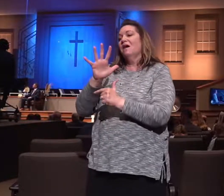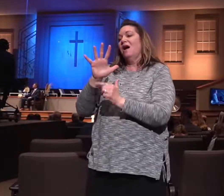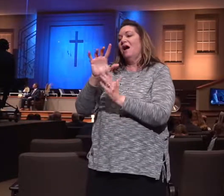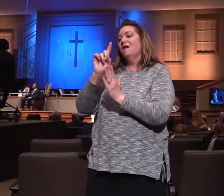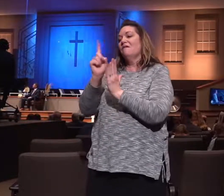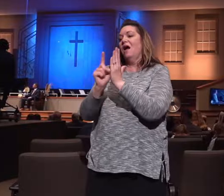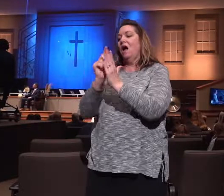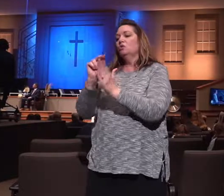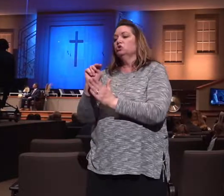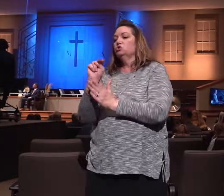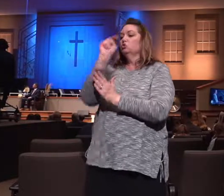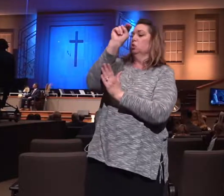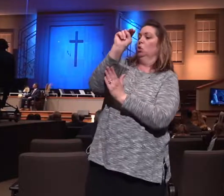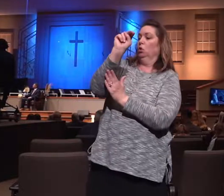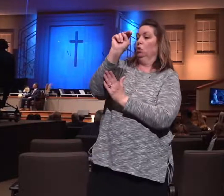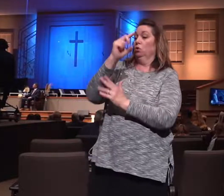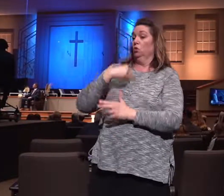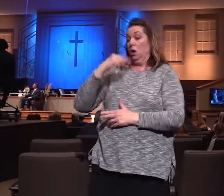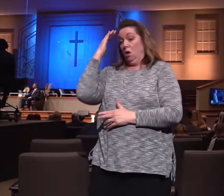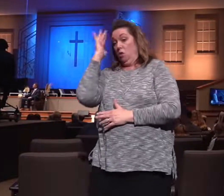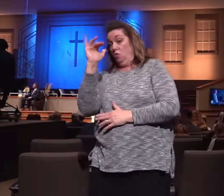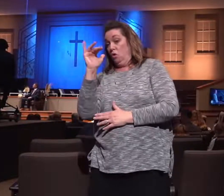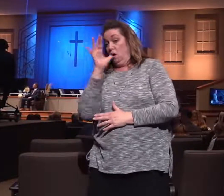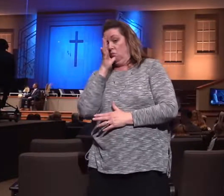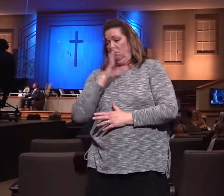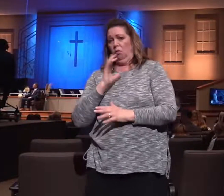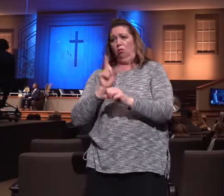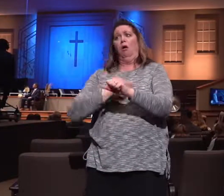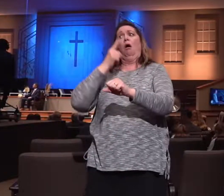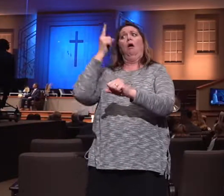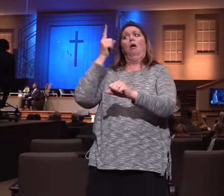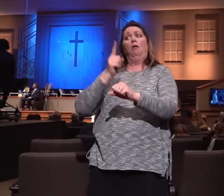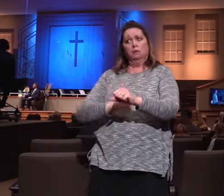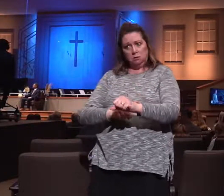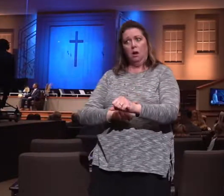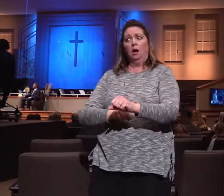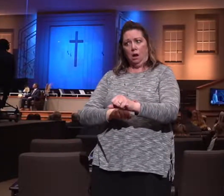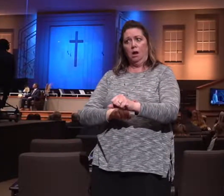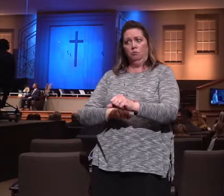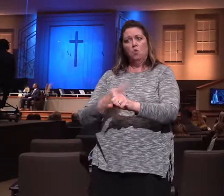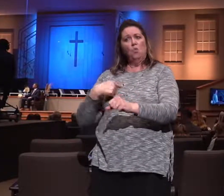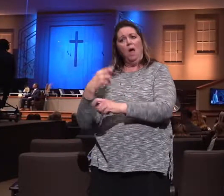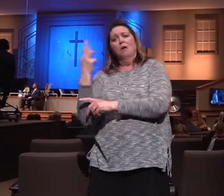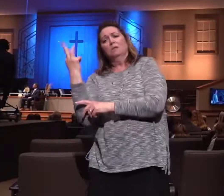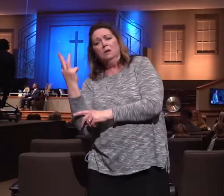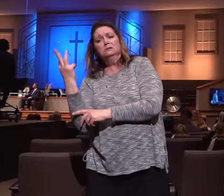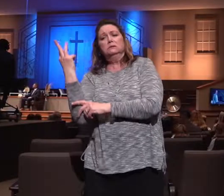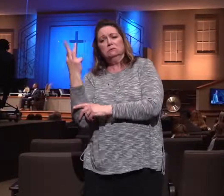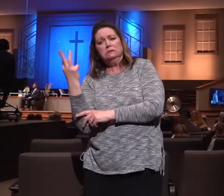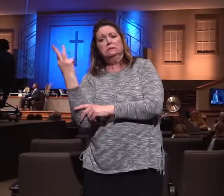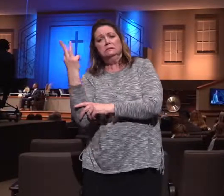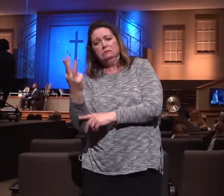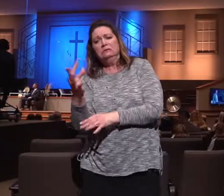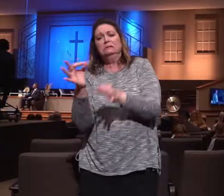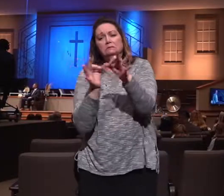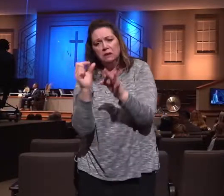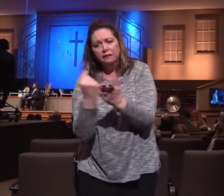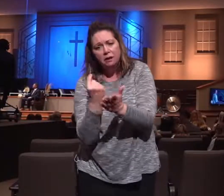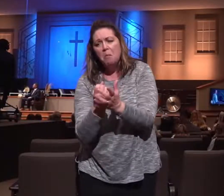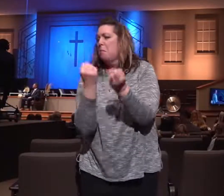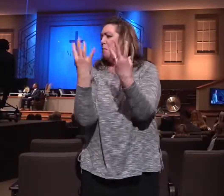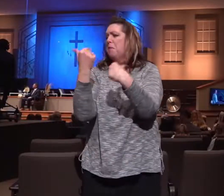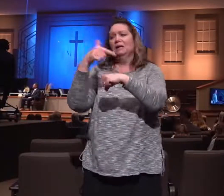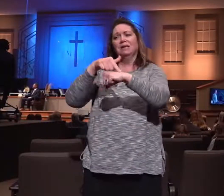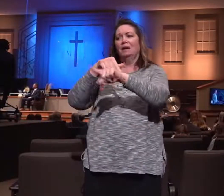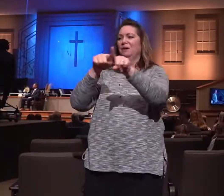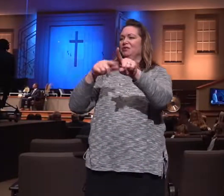He said, but we've known her for a long time. We knew her when she used to live in Auckland. We've witnessed to her several times. She's never been saved.